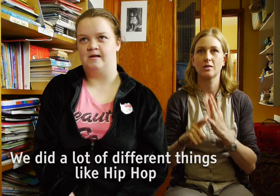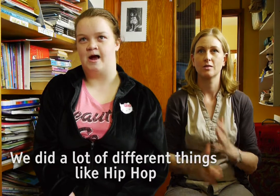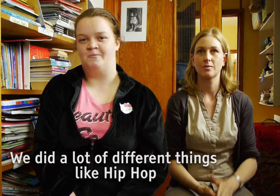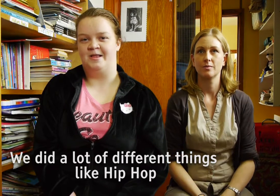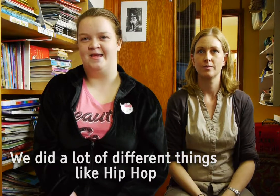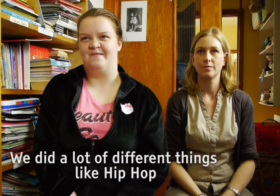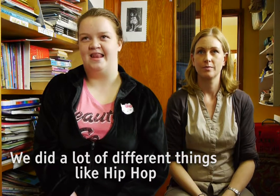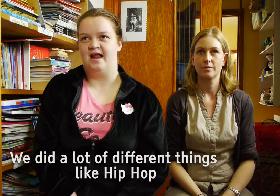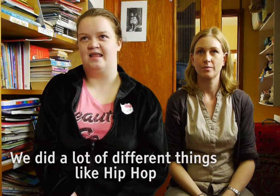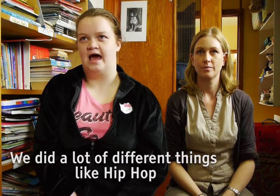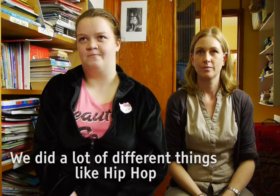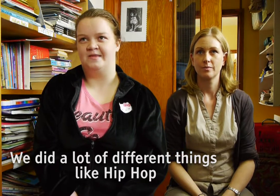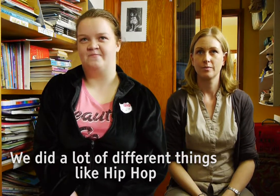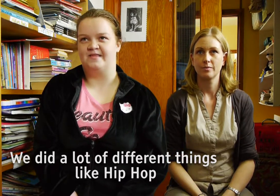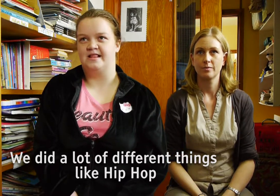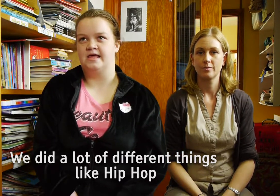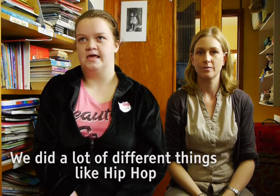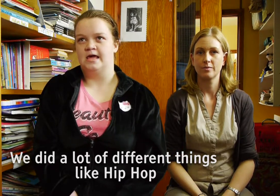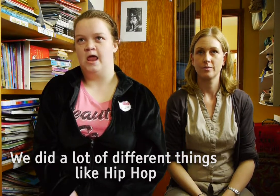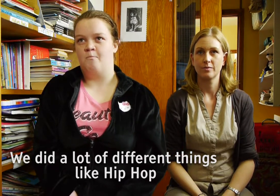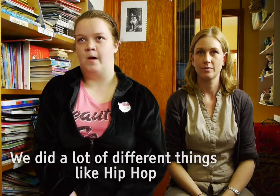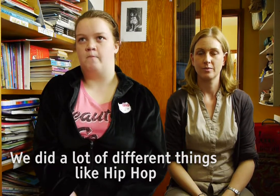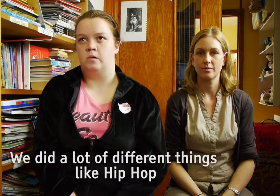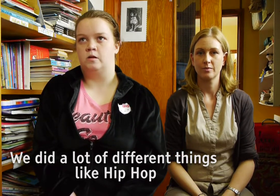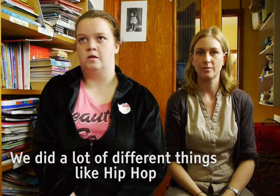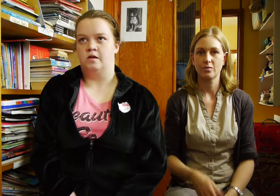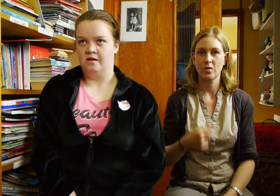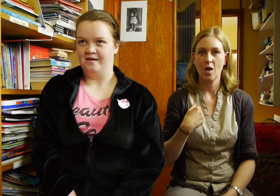I received a lot of different hip hop.